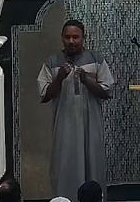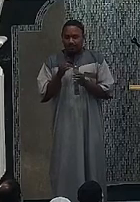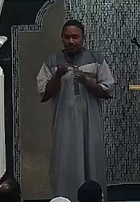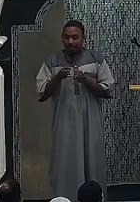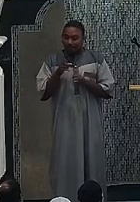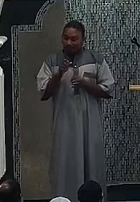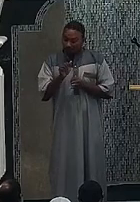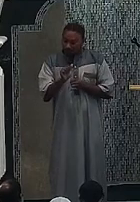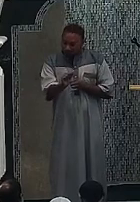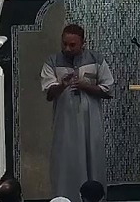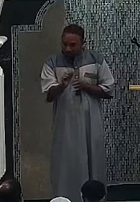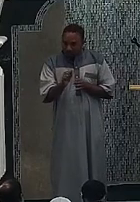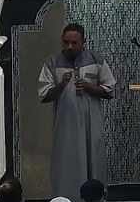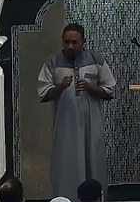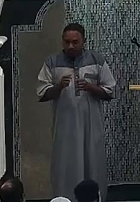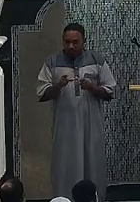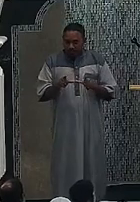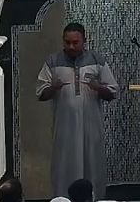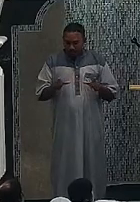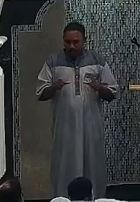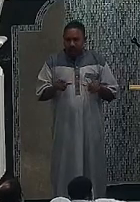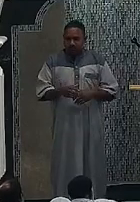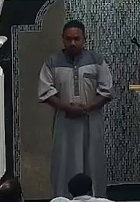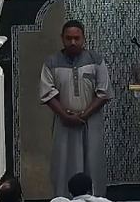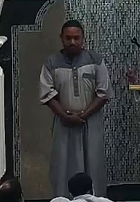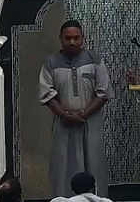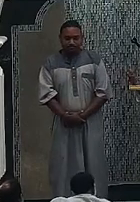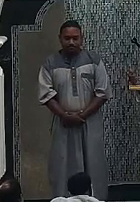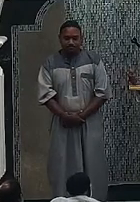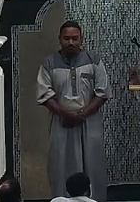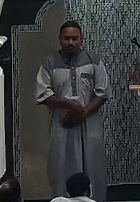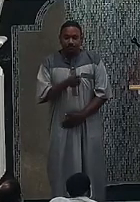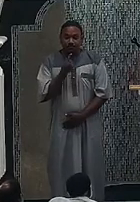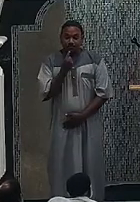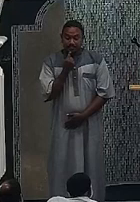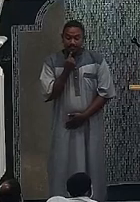language than it is for them to learn spoken English. Believe me.